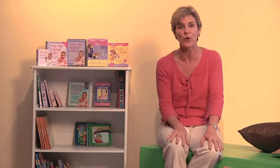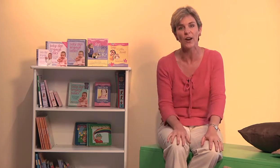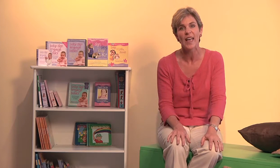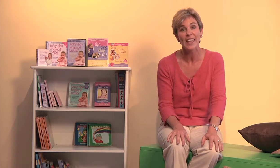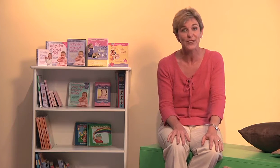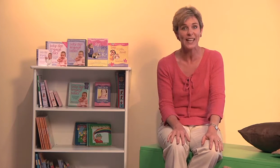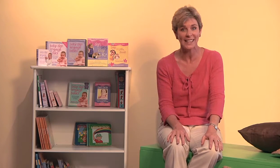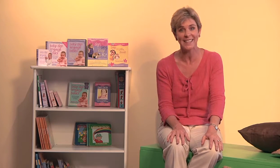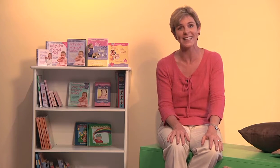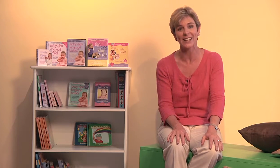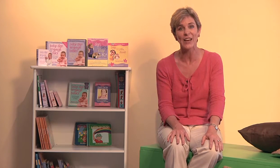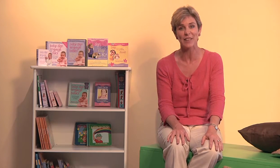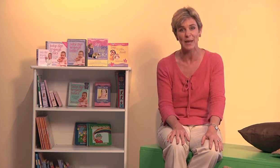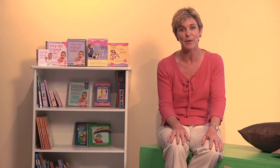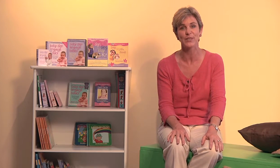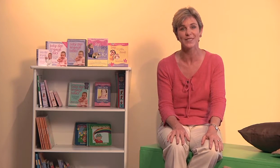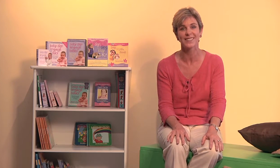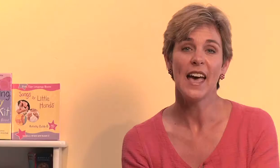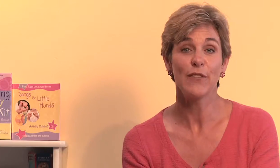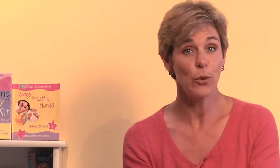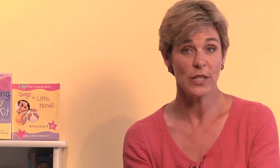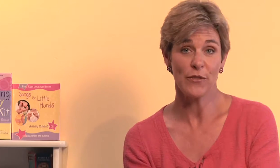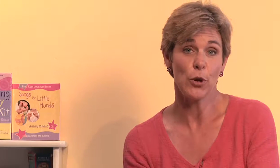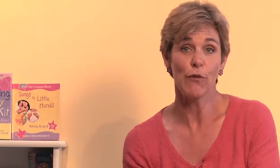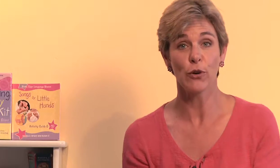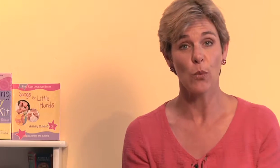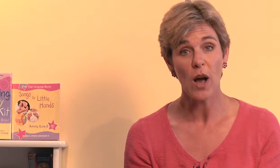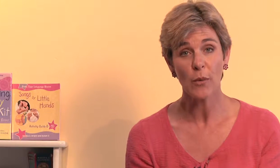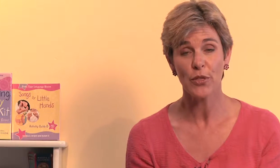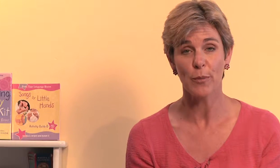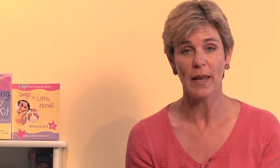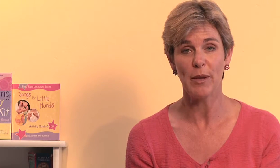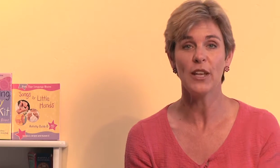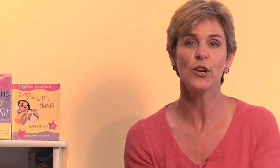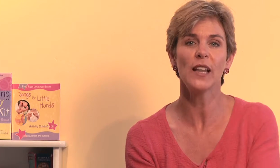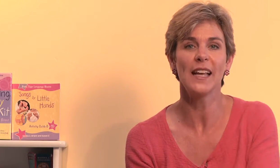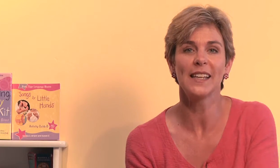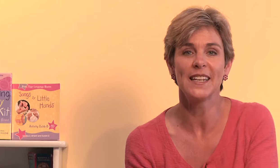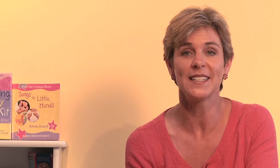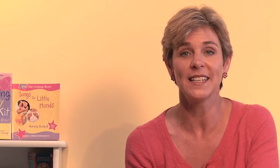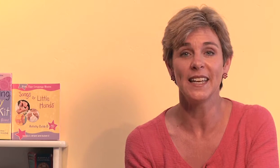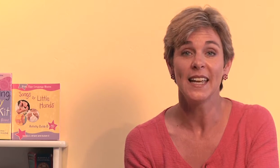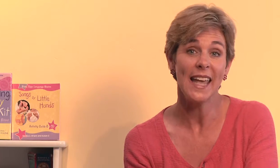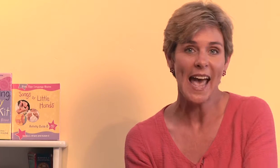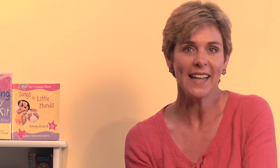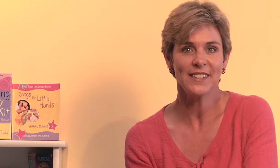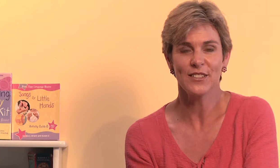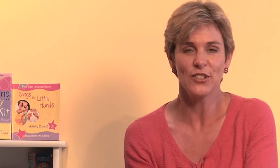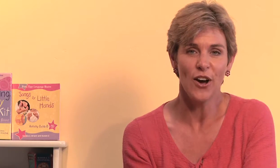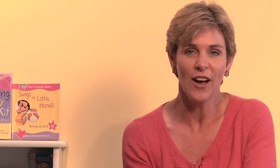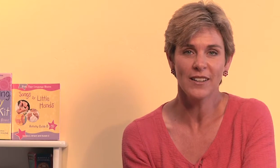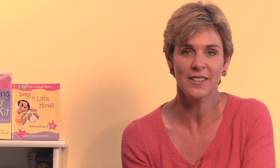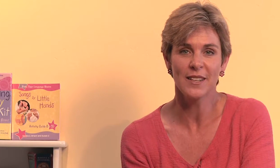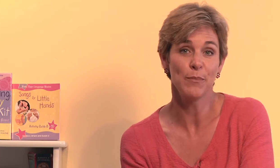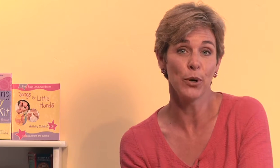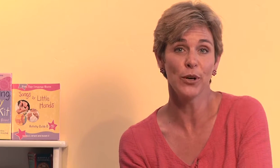decor, and you're likely to see a lot of animals. And of course, if you go for a walk with your baby, you're likely to see cats, dogs,